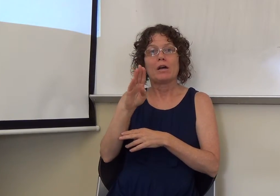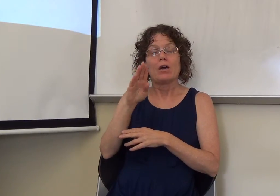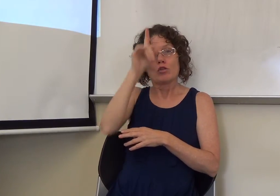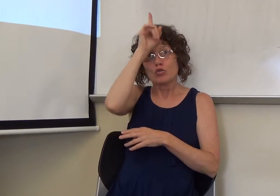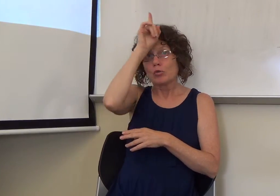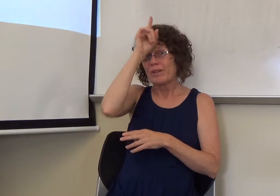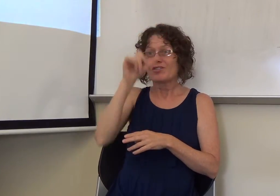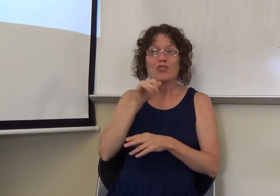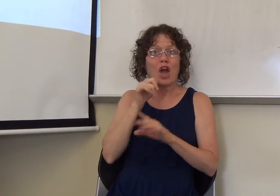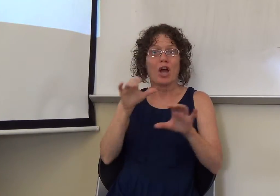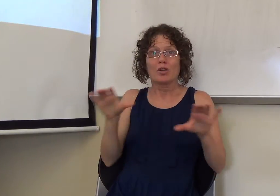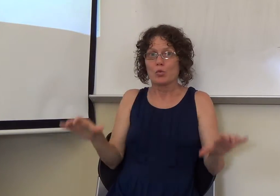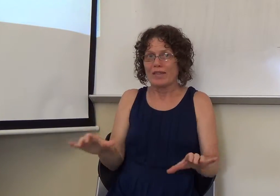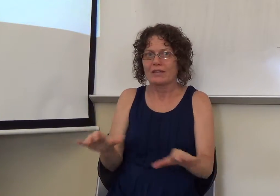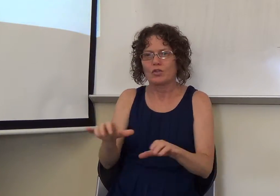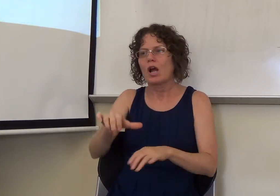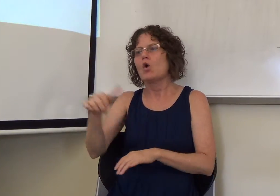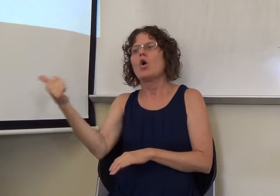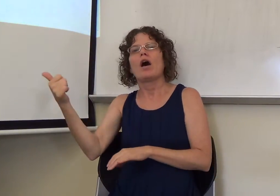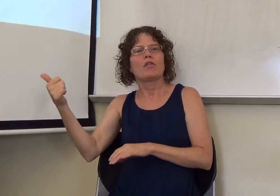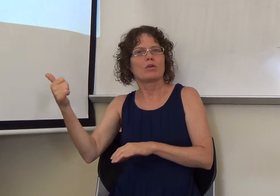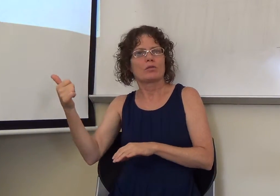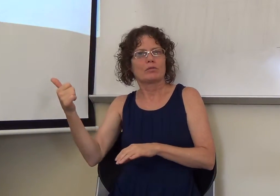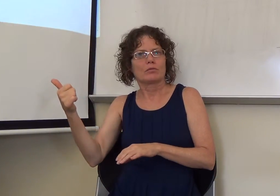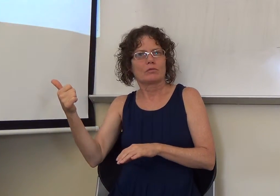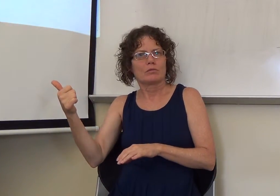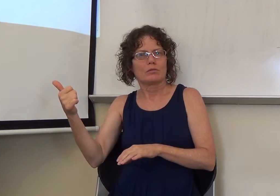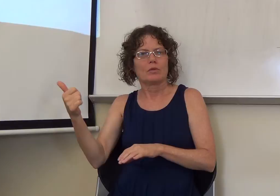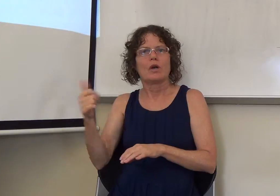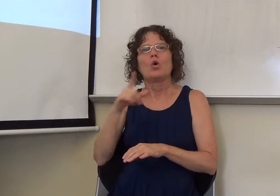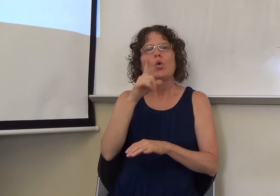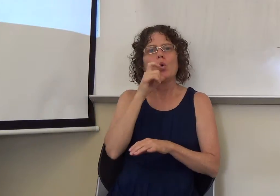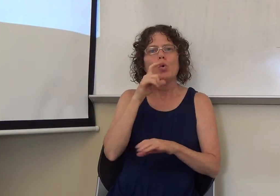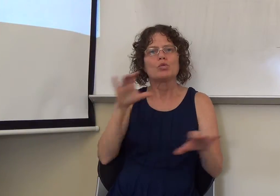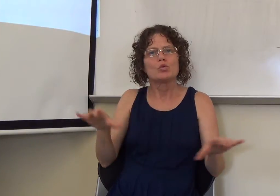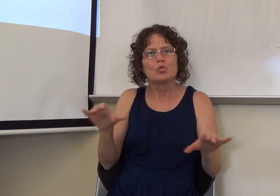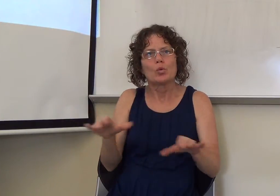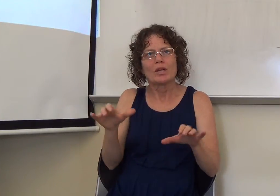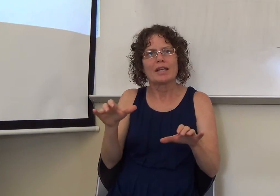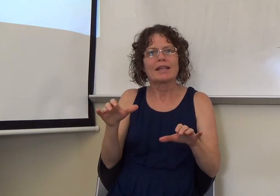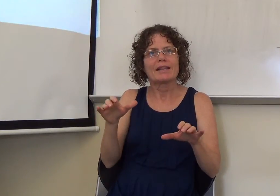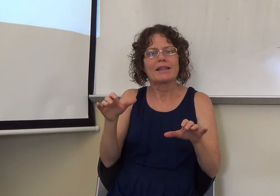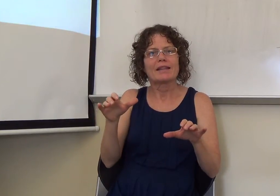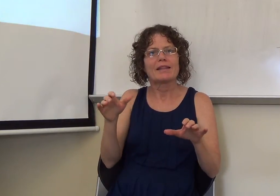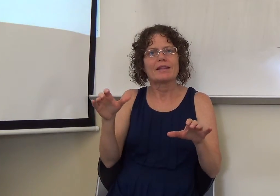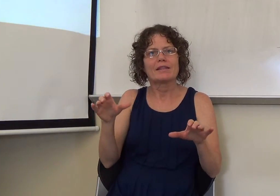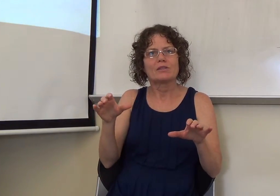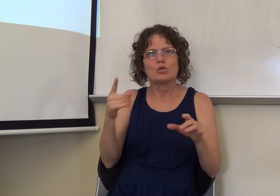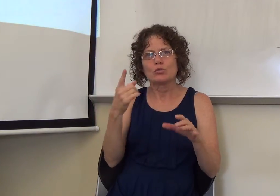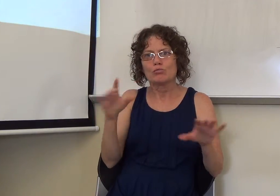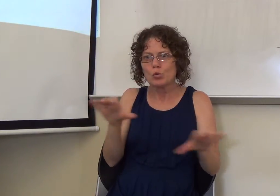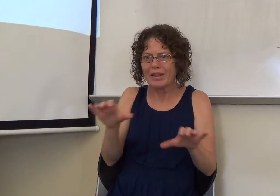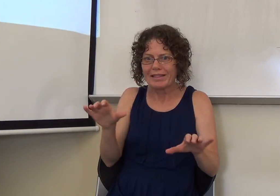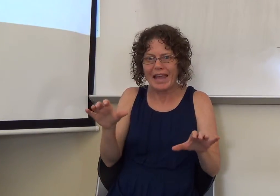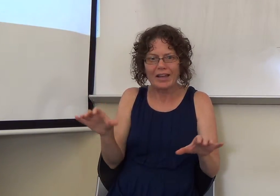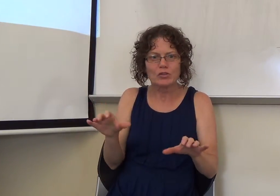action. Who's doing the action of not allowing? France. Yeah, France, United States, and